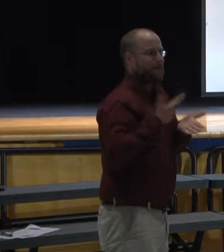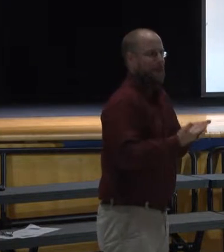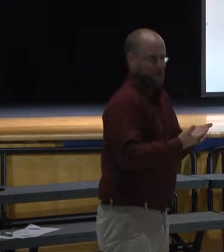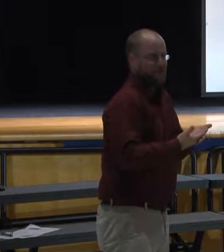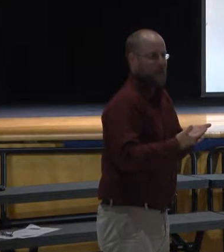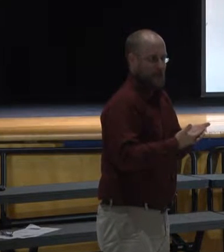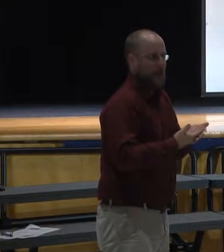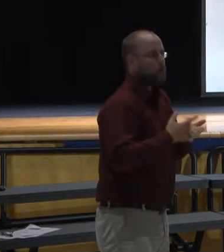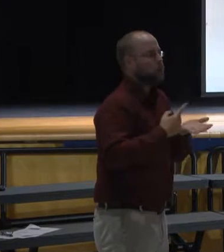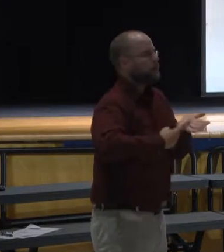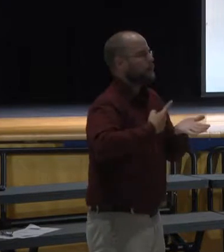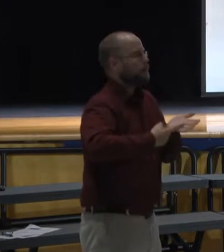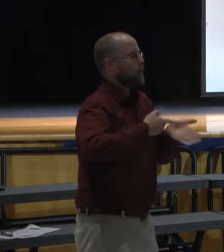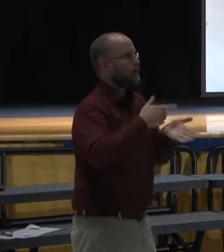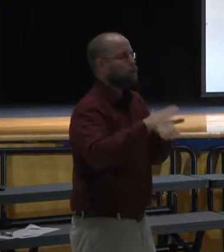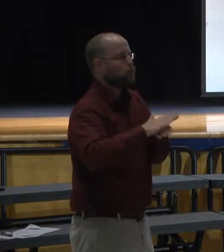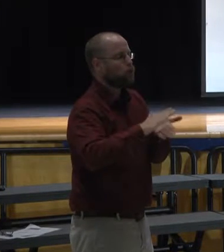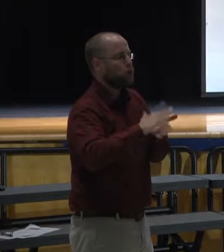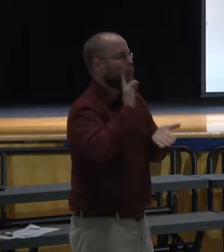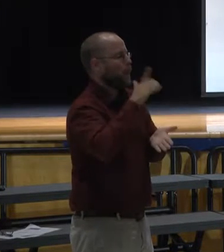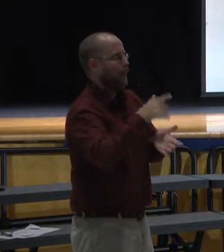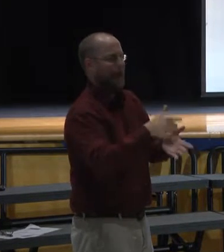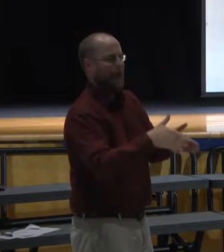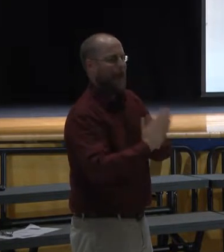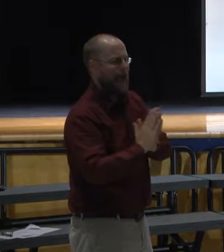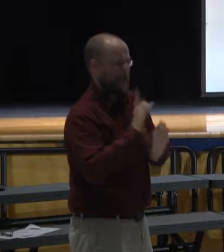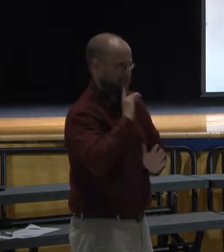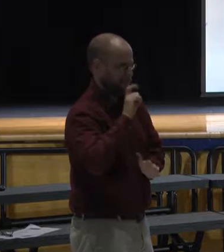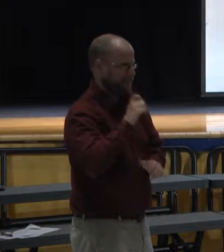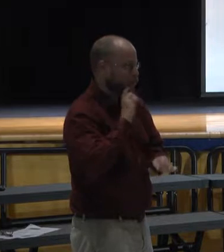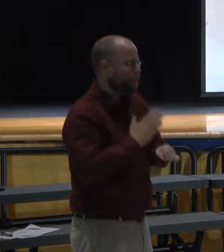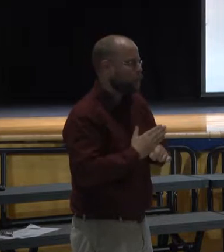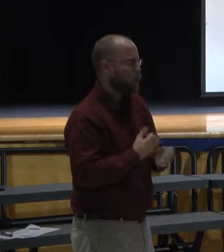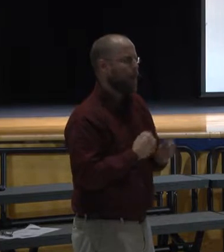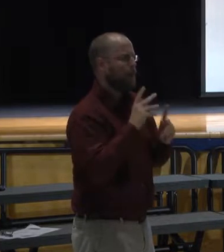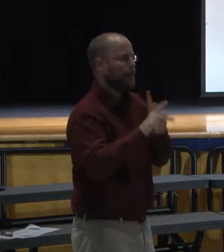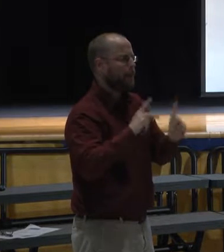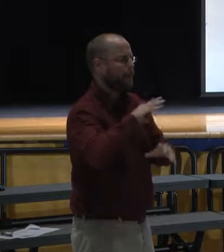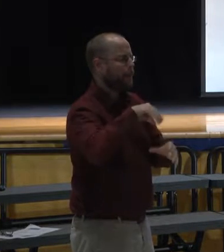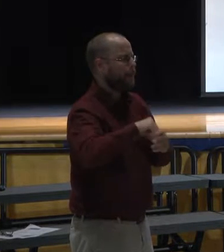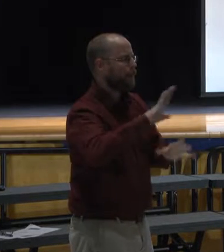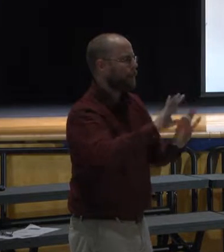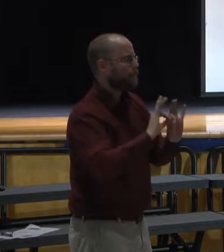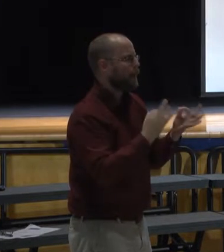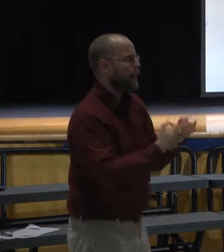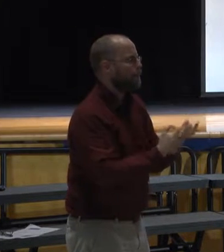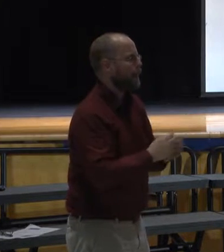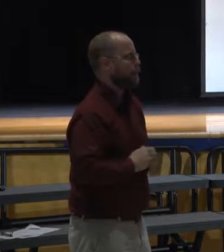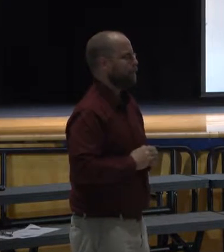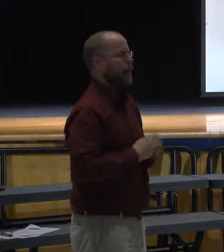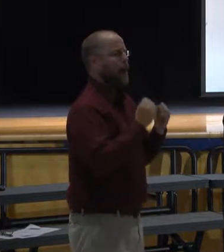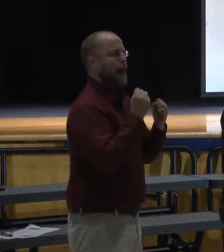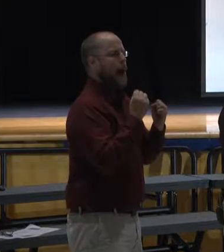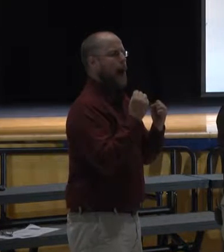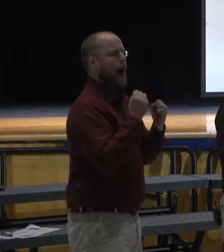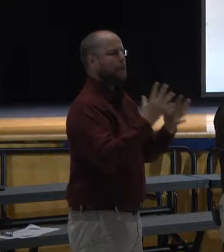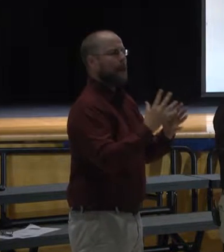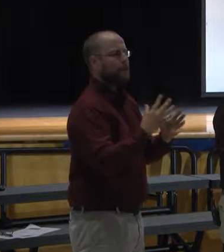bit of additional information from you. We need to confirm your family size or the number in college that you put in the